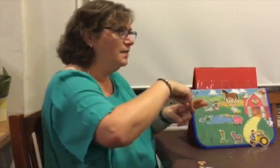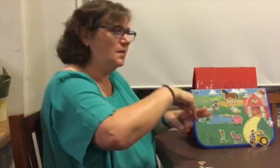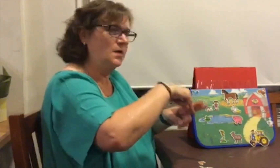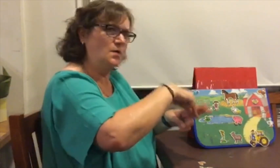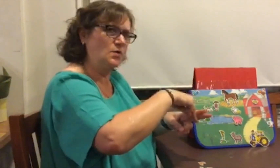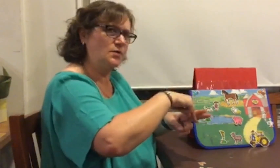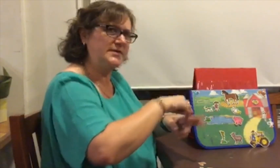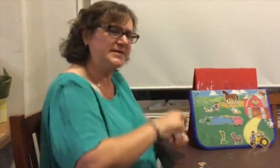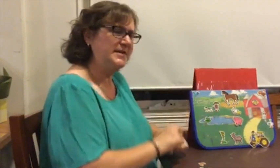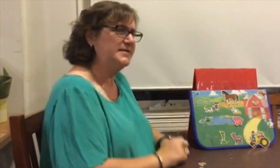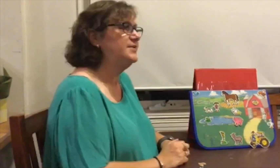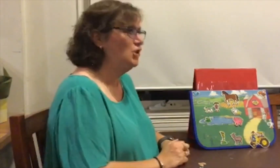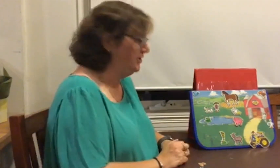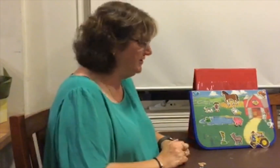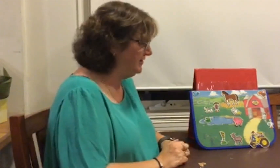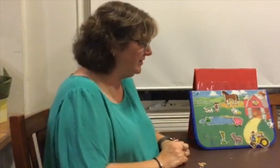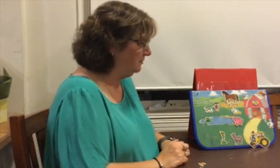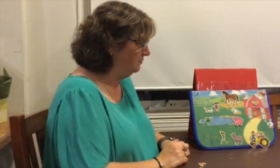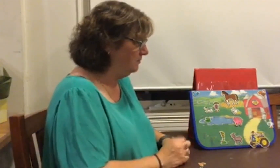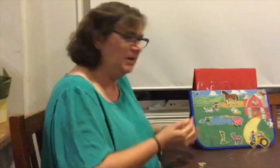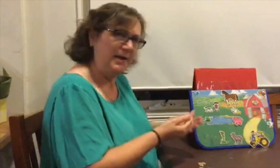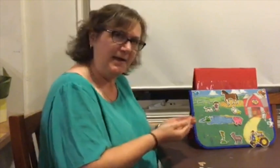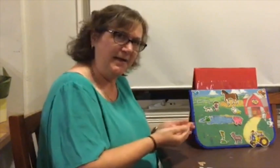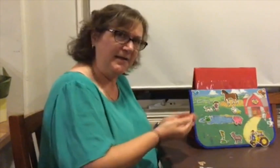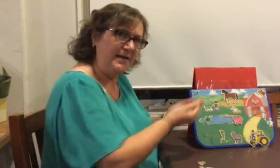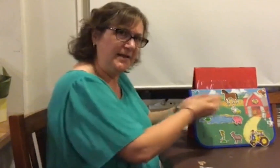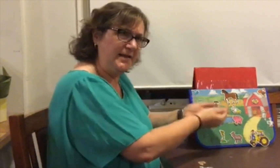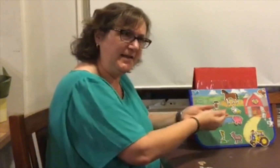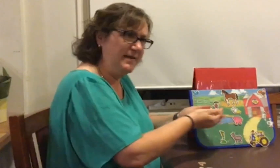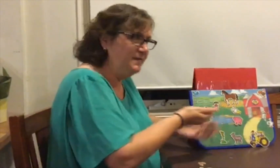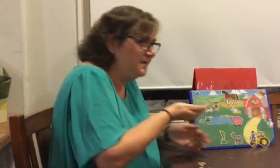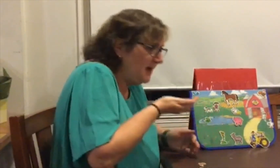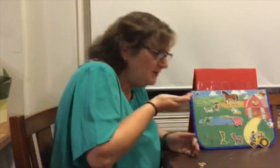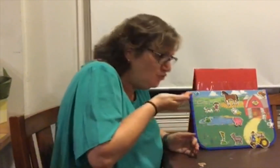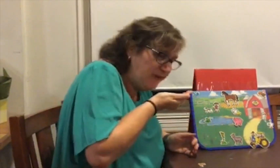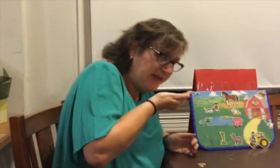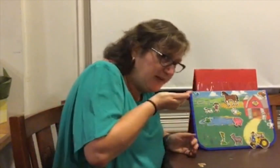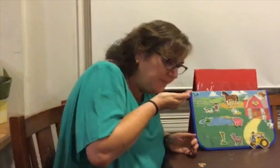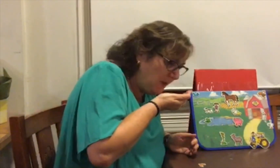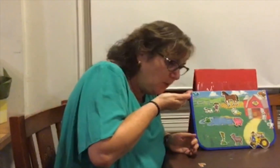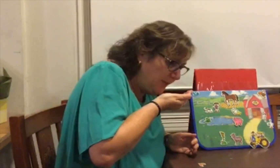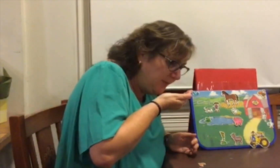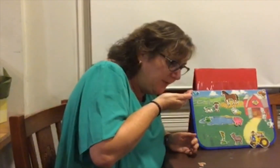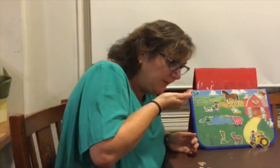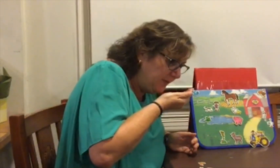The horse is thirsty. Give him a drink.